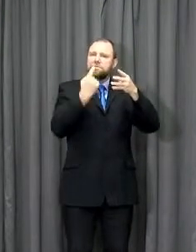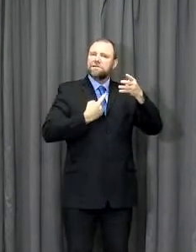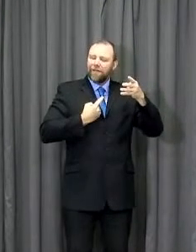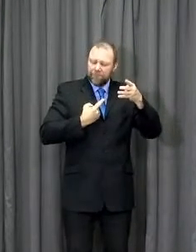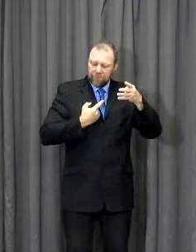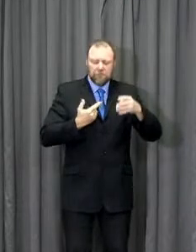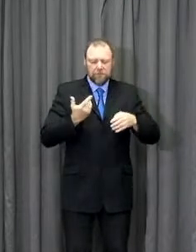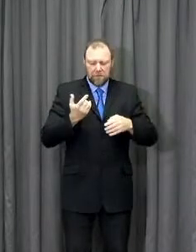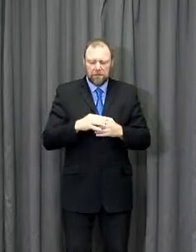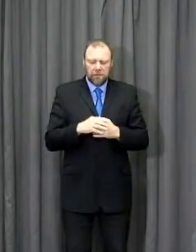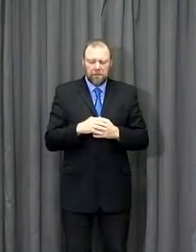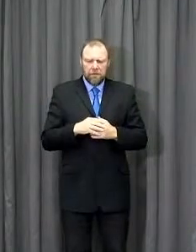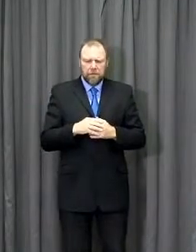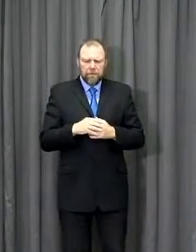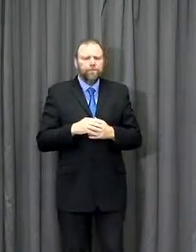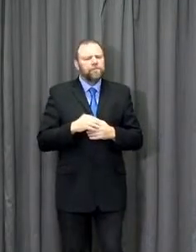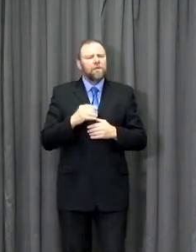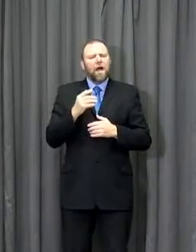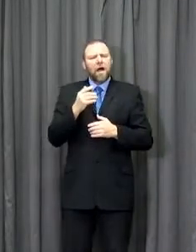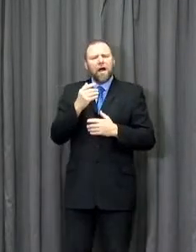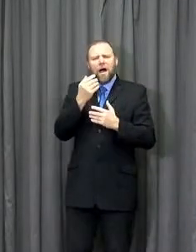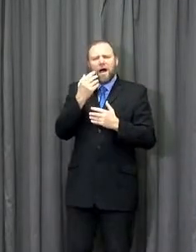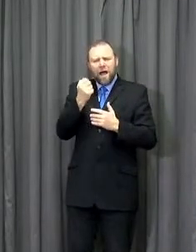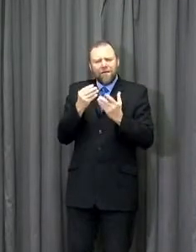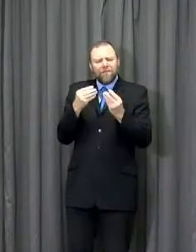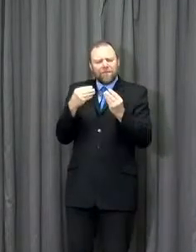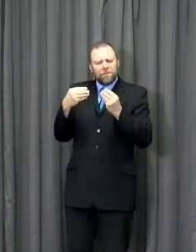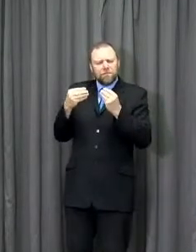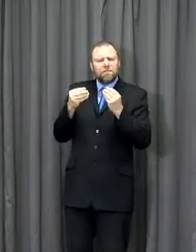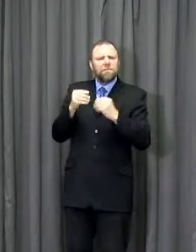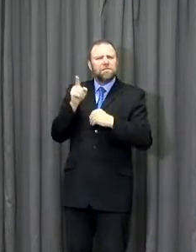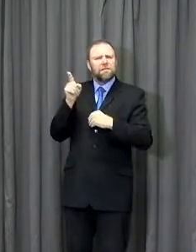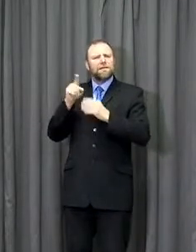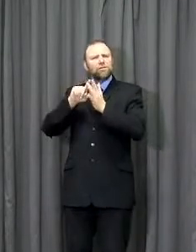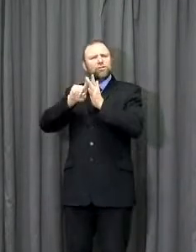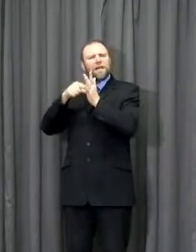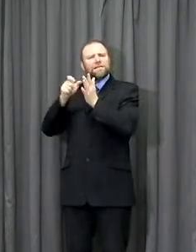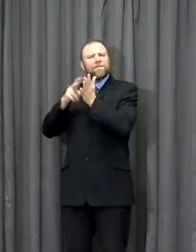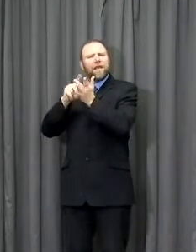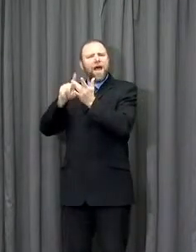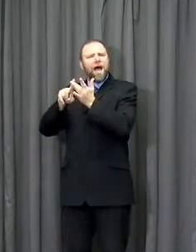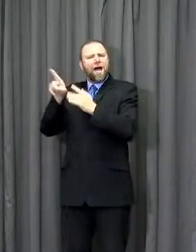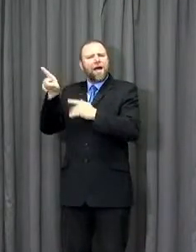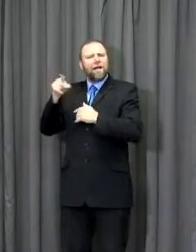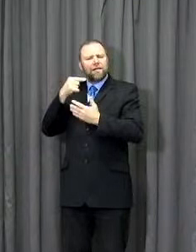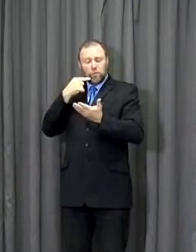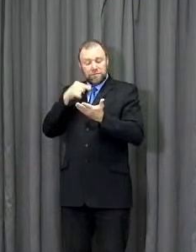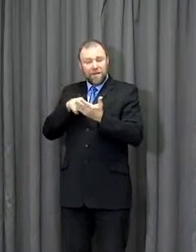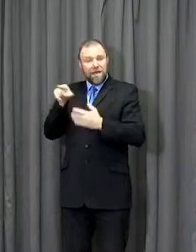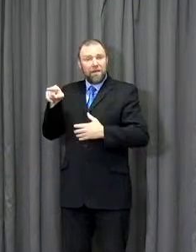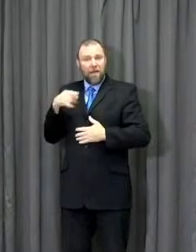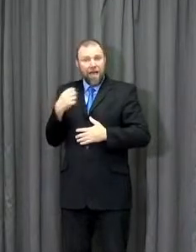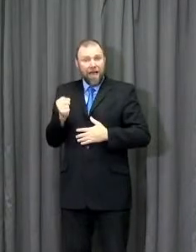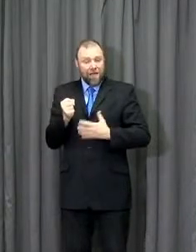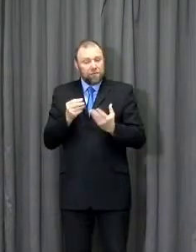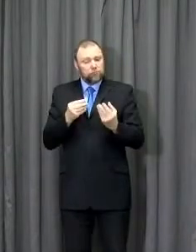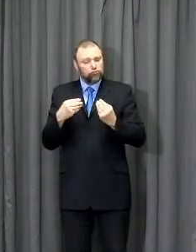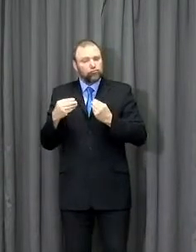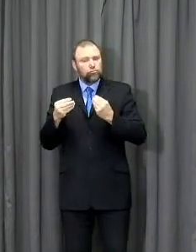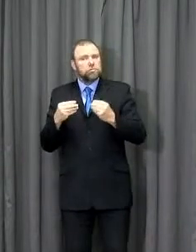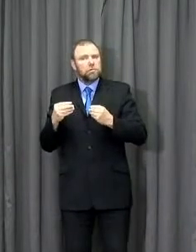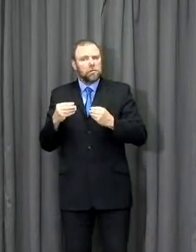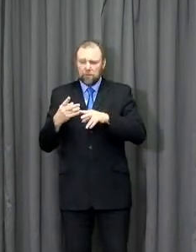is license through the JCVI guidance, I'm sure you've seen it, that carers who are